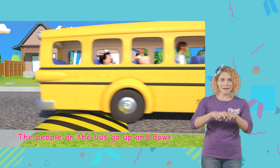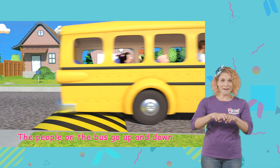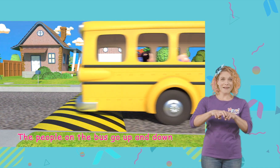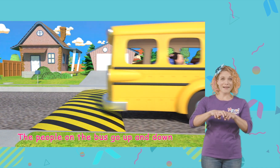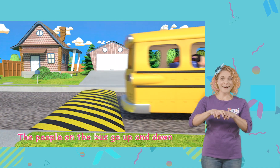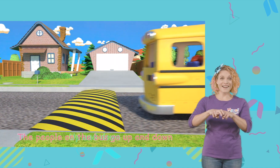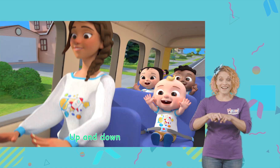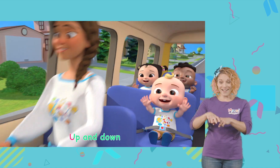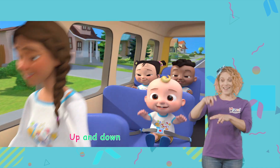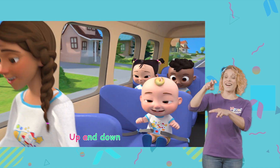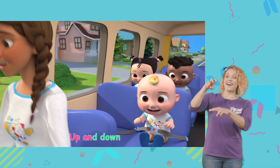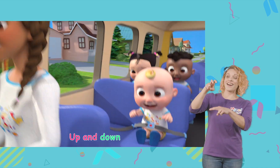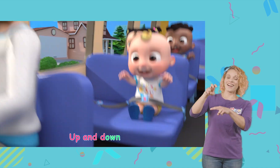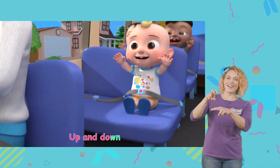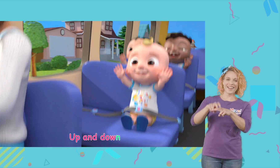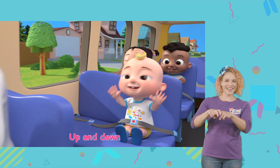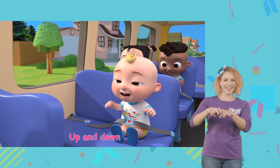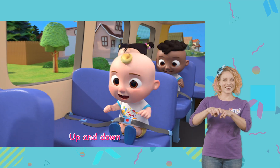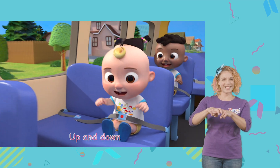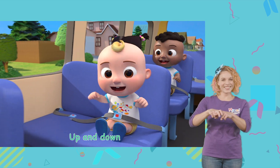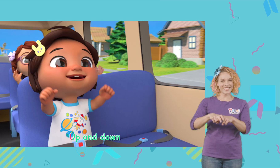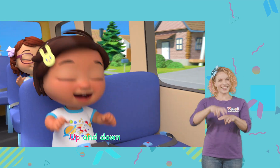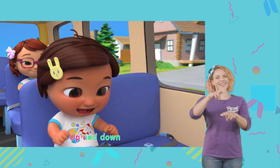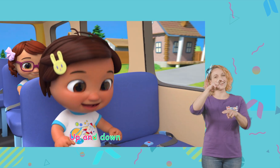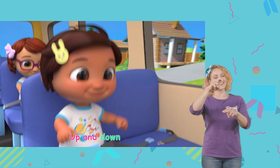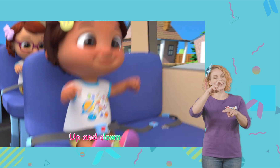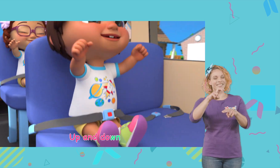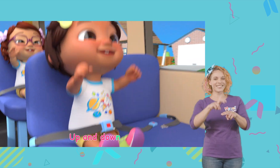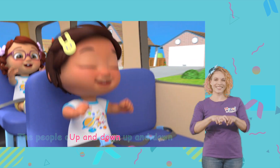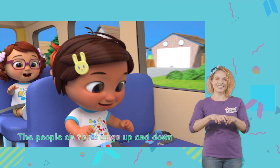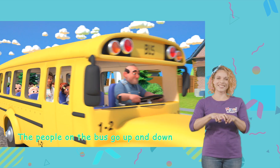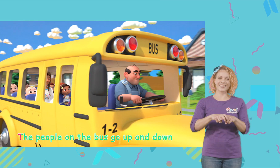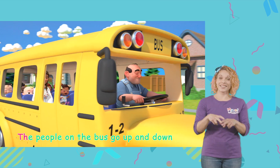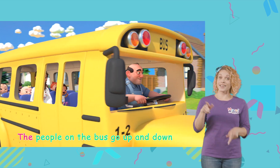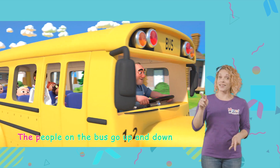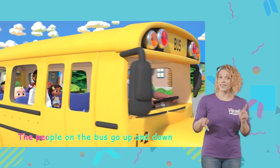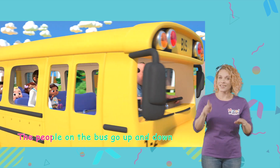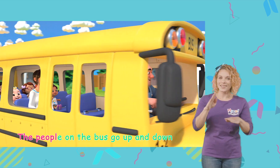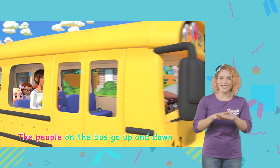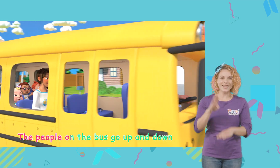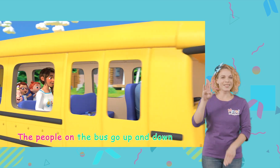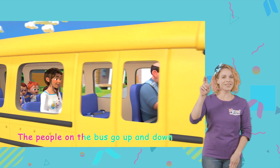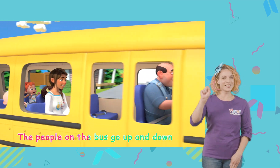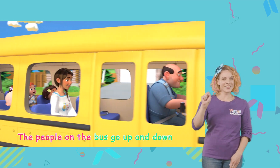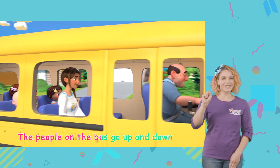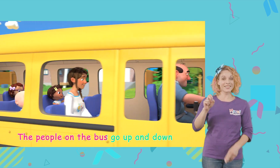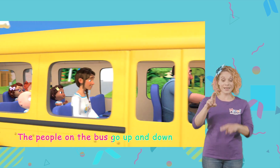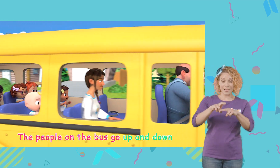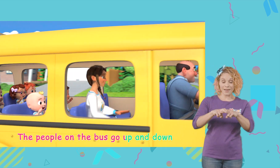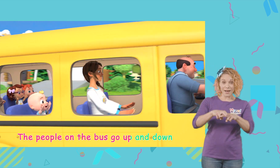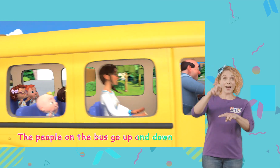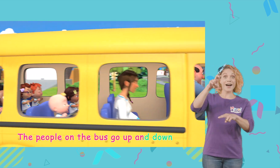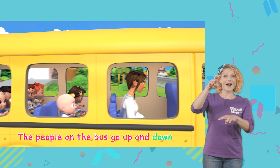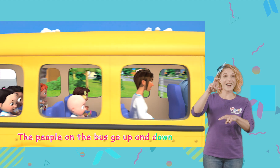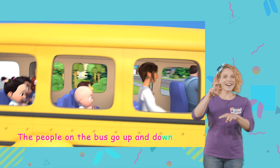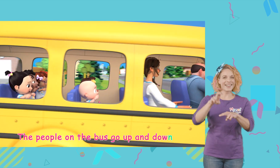down, up and down, up and down. The people on the bus go up and